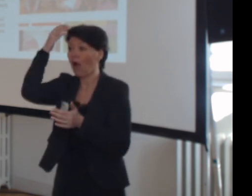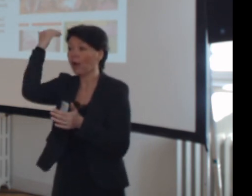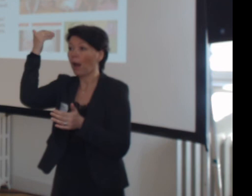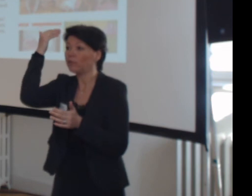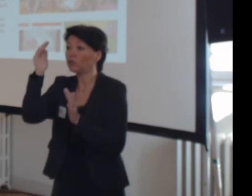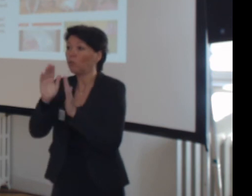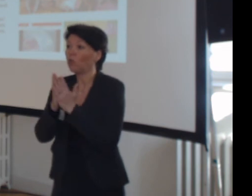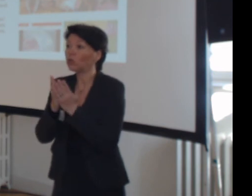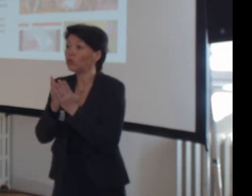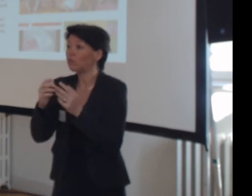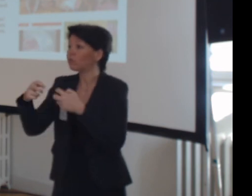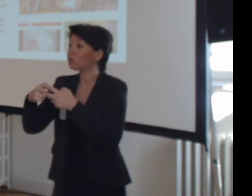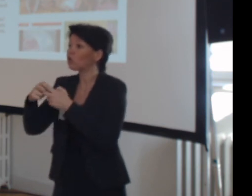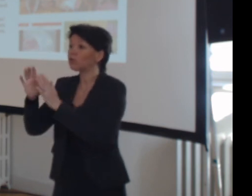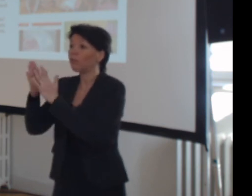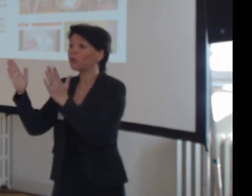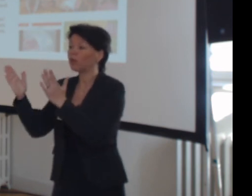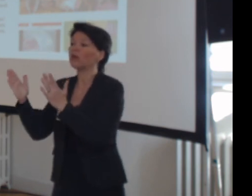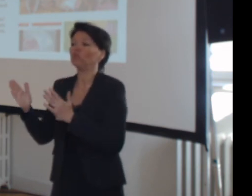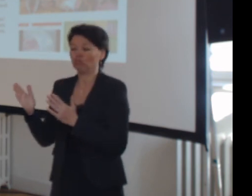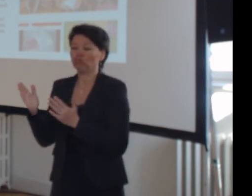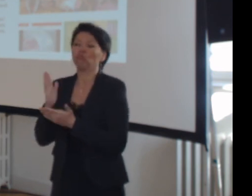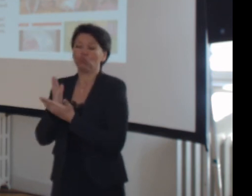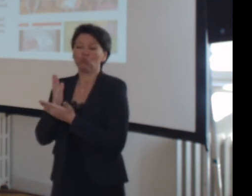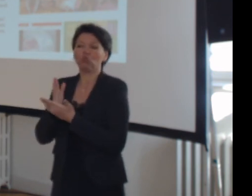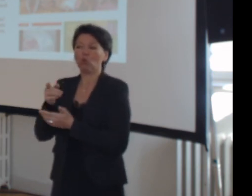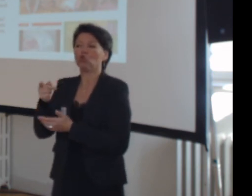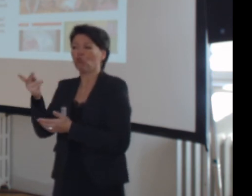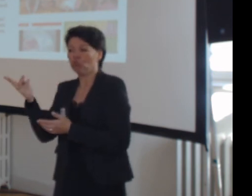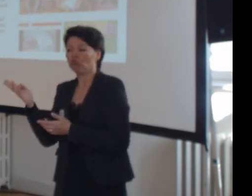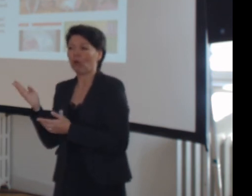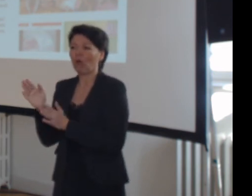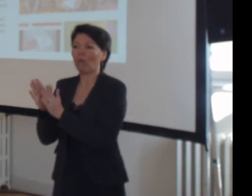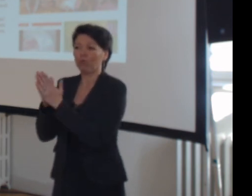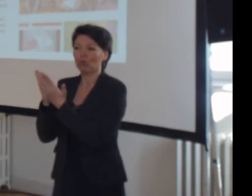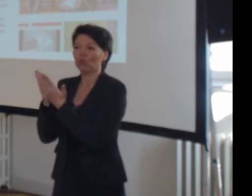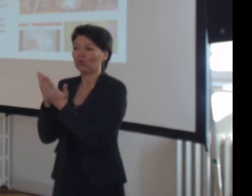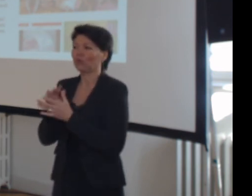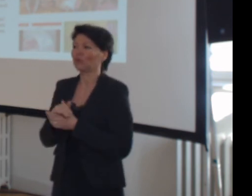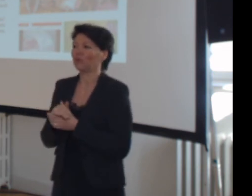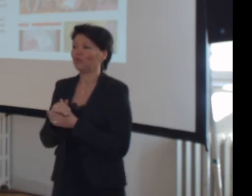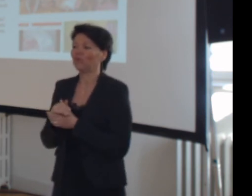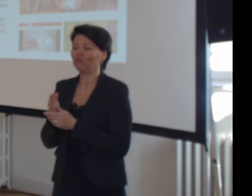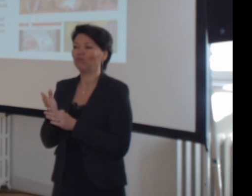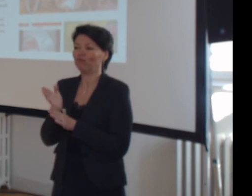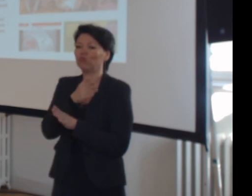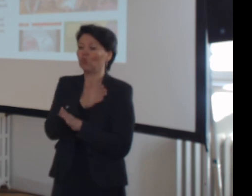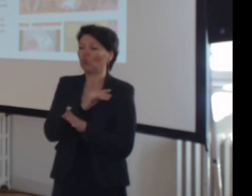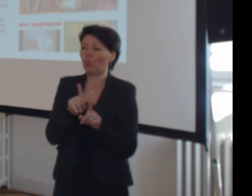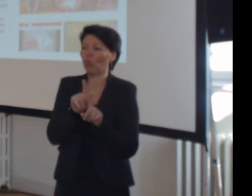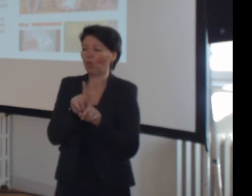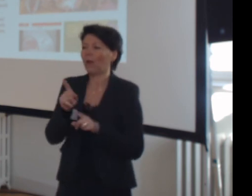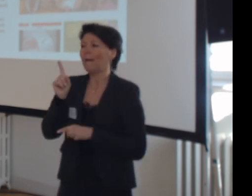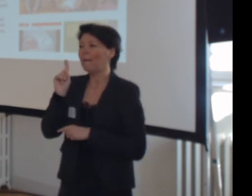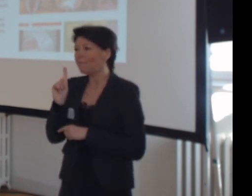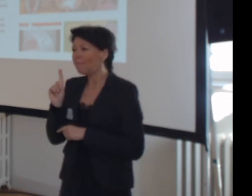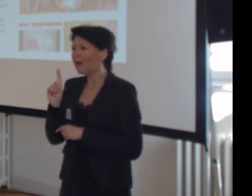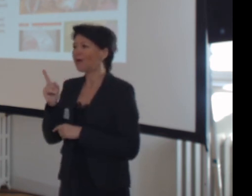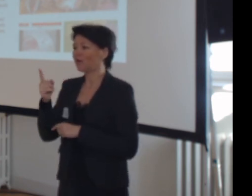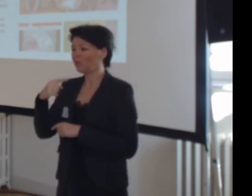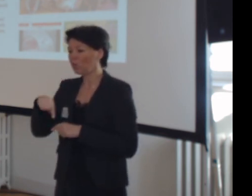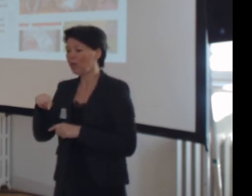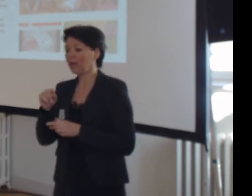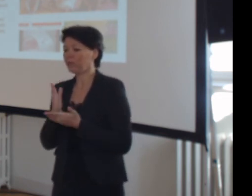yeah, there have been books in Arabic language before, but we actually chose those books,